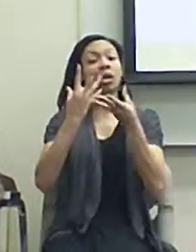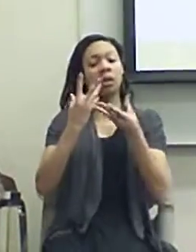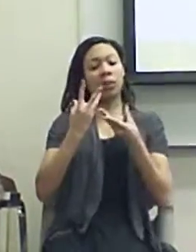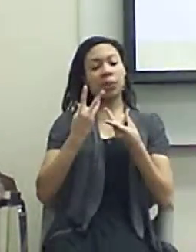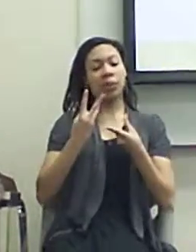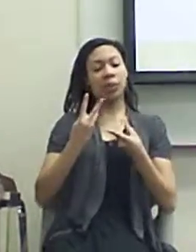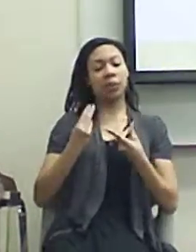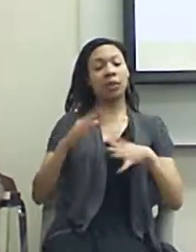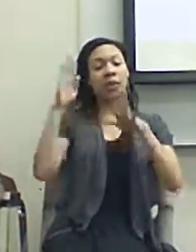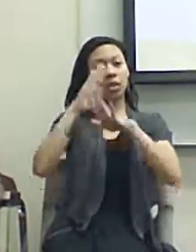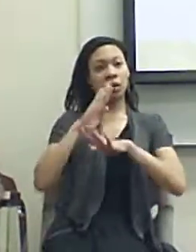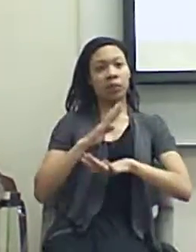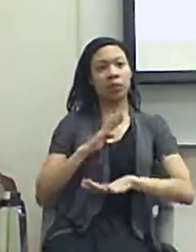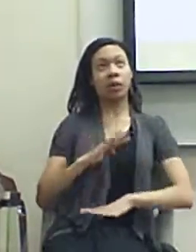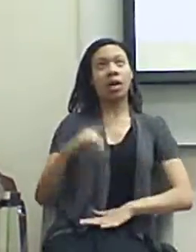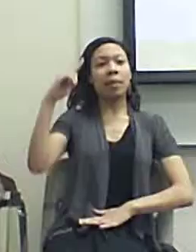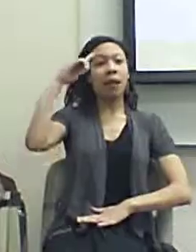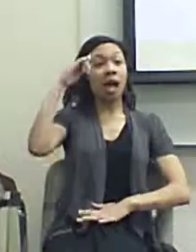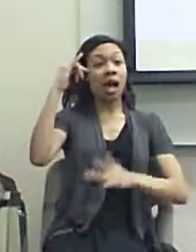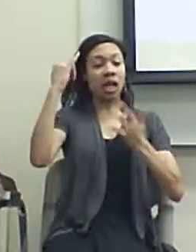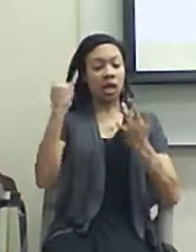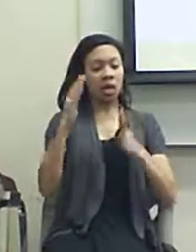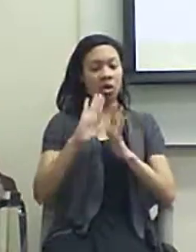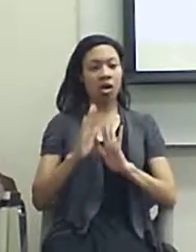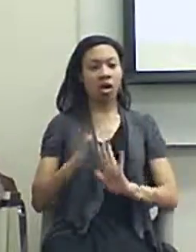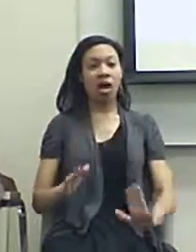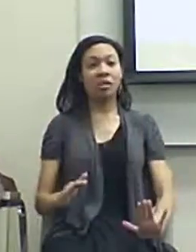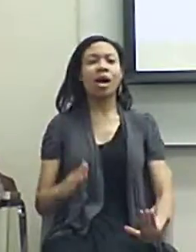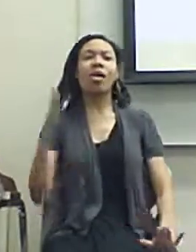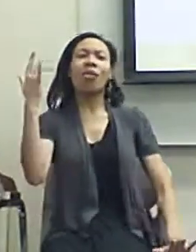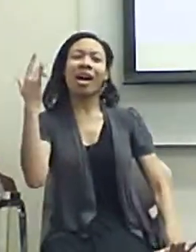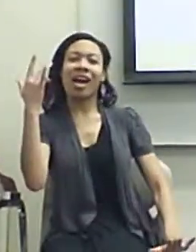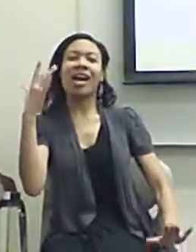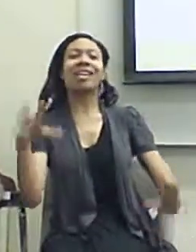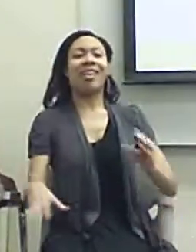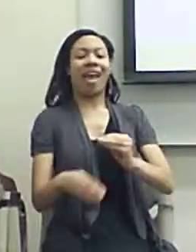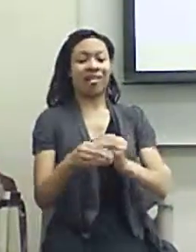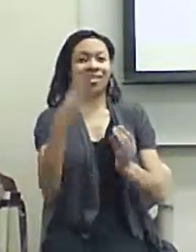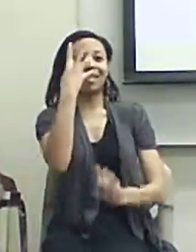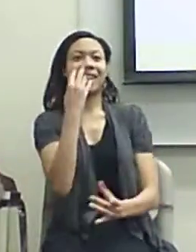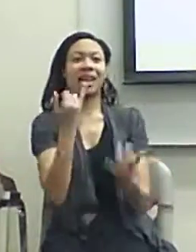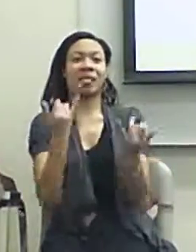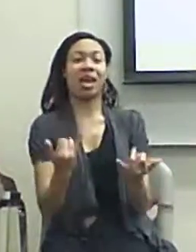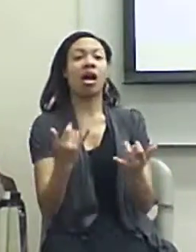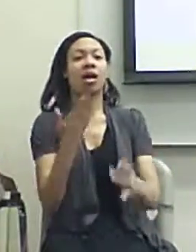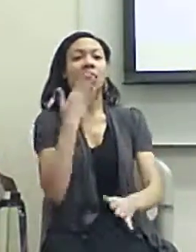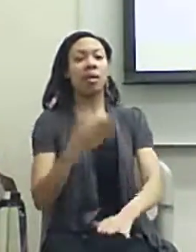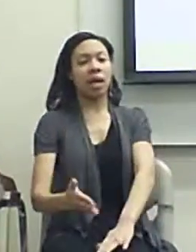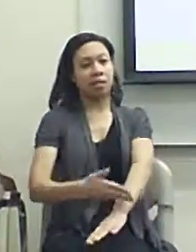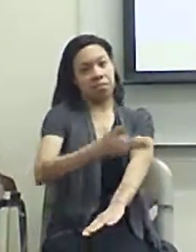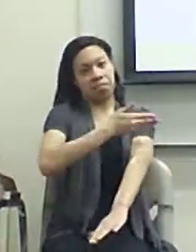got sleep, which, helps, and then they're able to start giving meds.